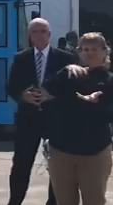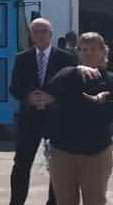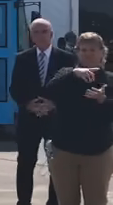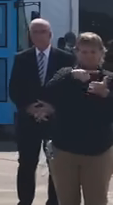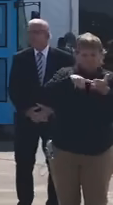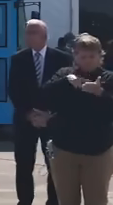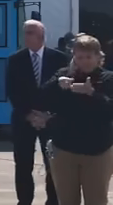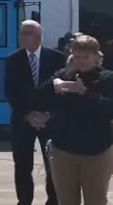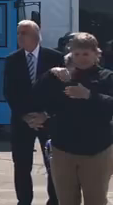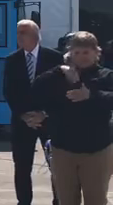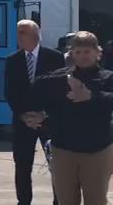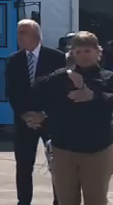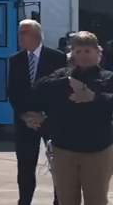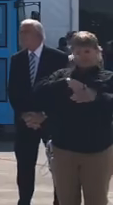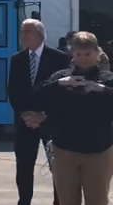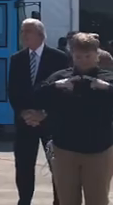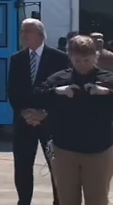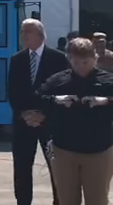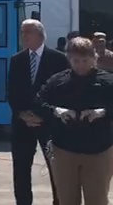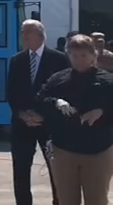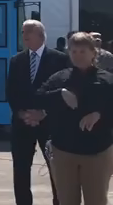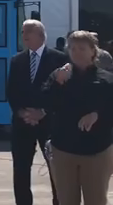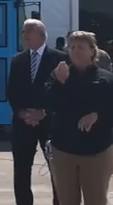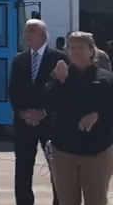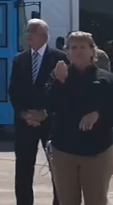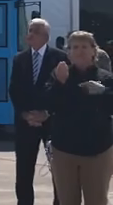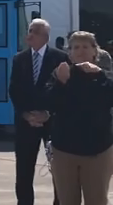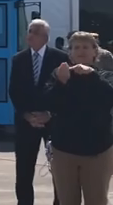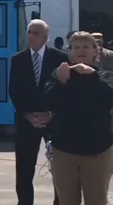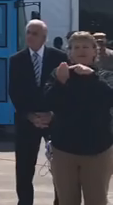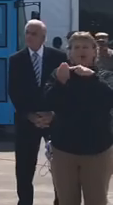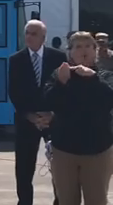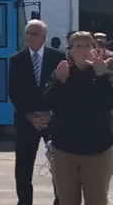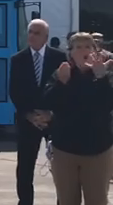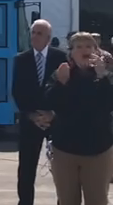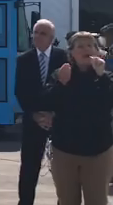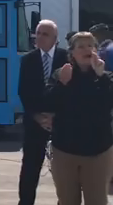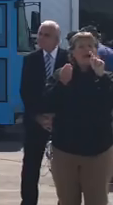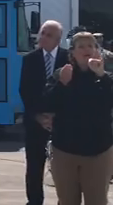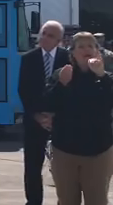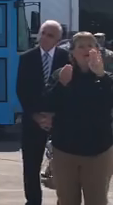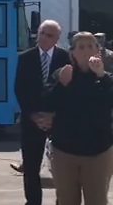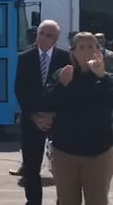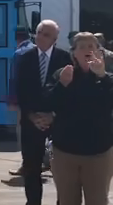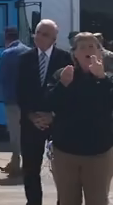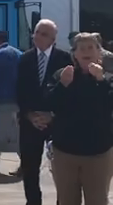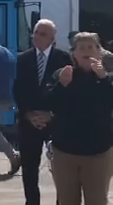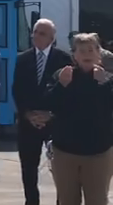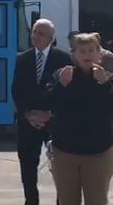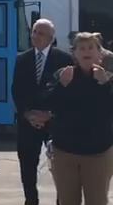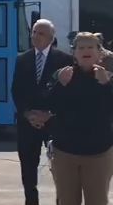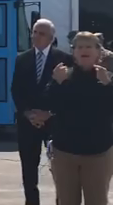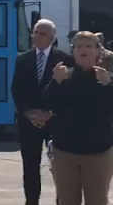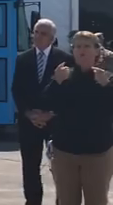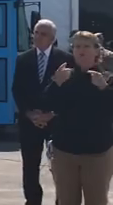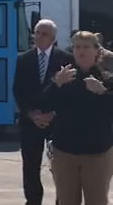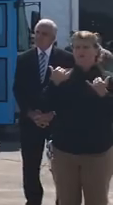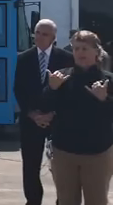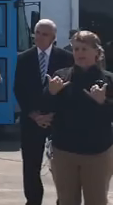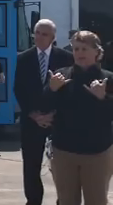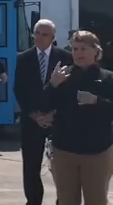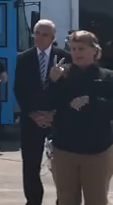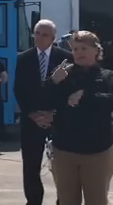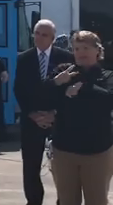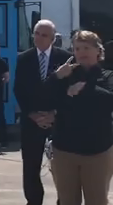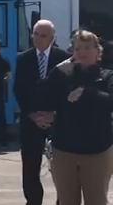Florida, the rate of new tests that came back positive 2 days ago was 2.6%. That's